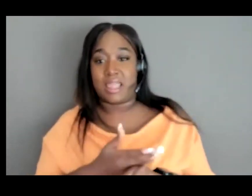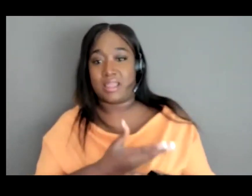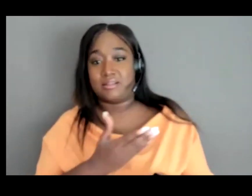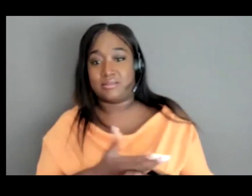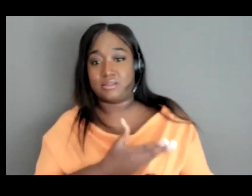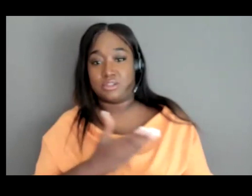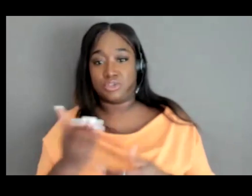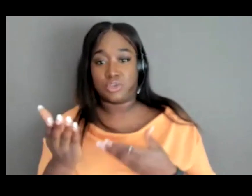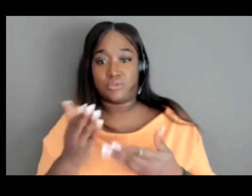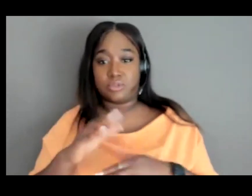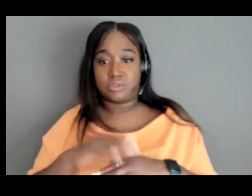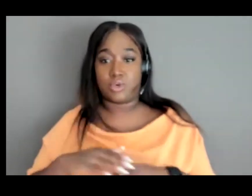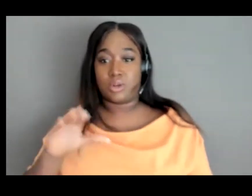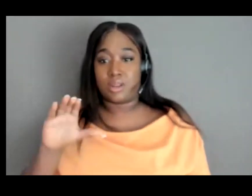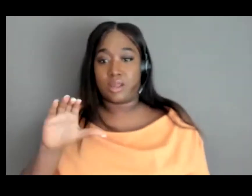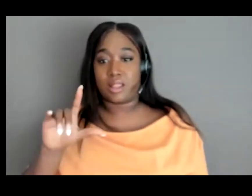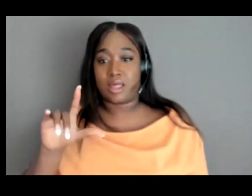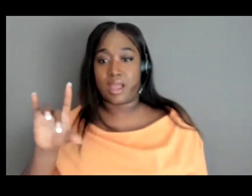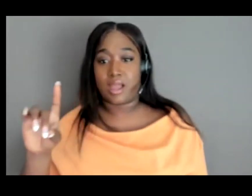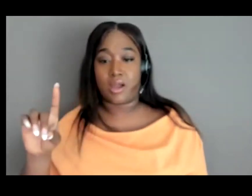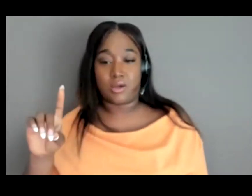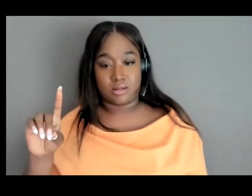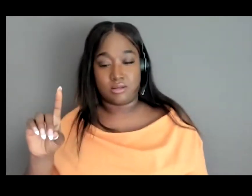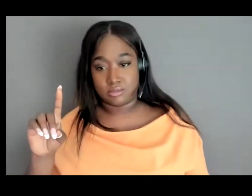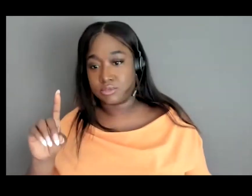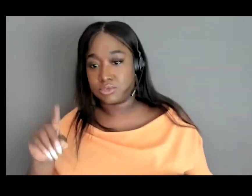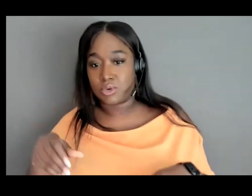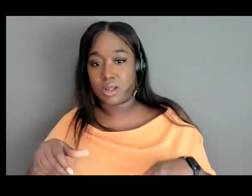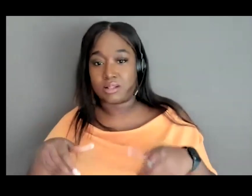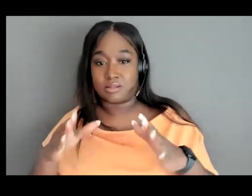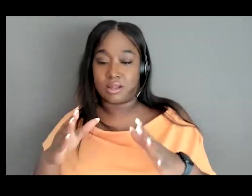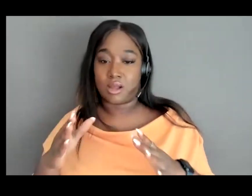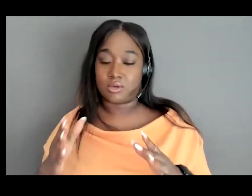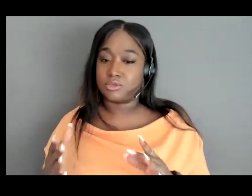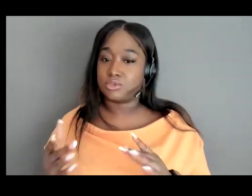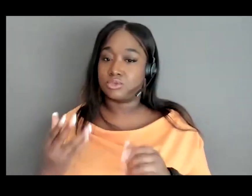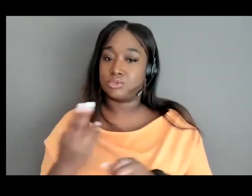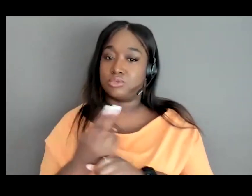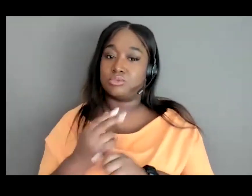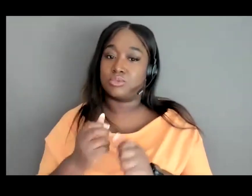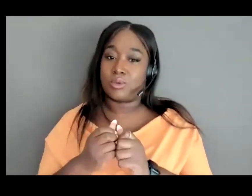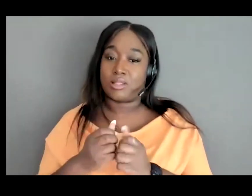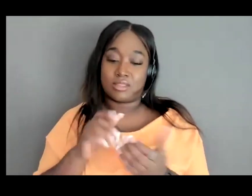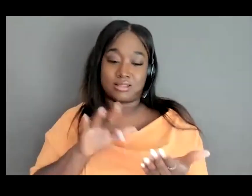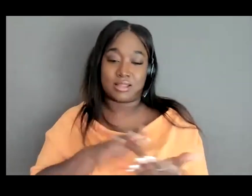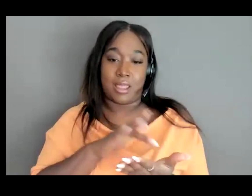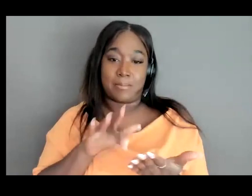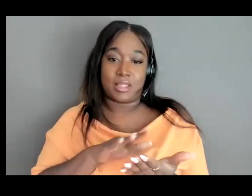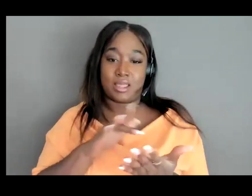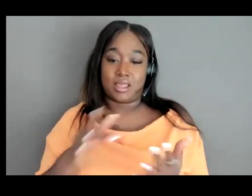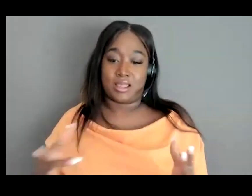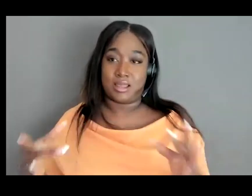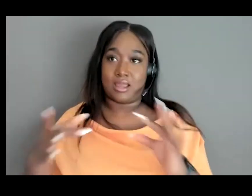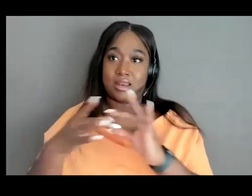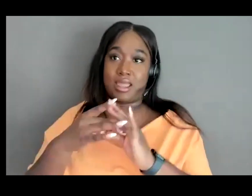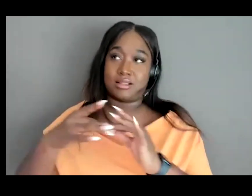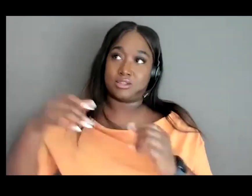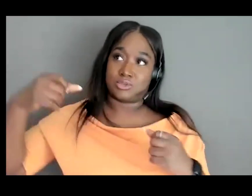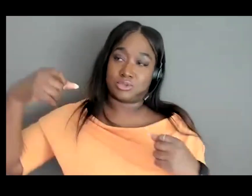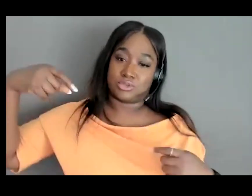a cloud and get to it with a cellular enabled tablet and use pictures.